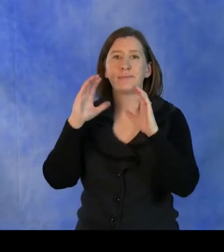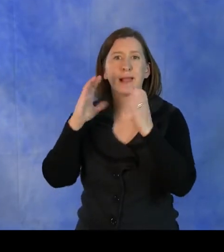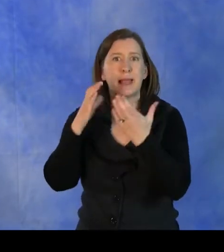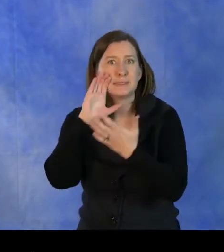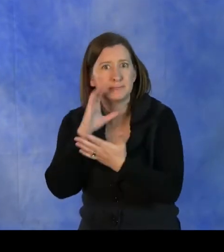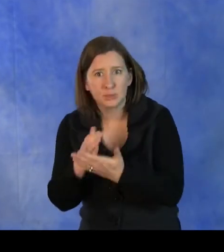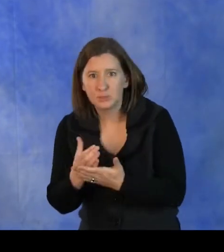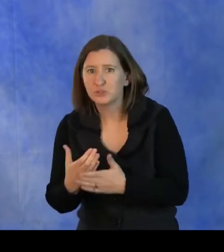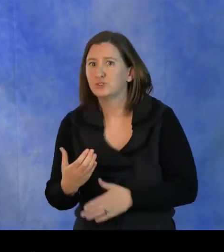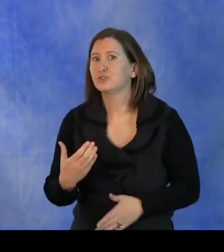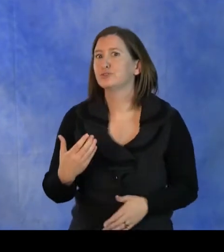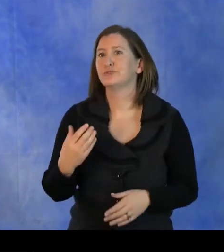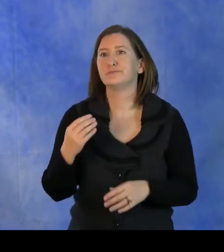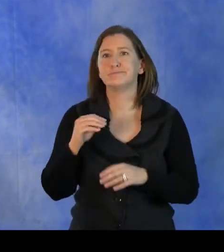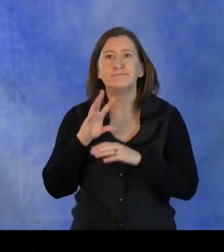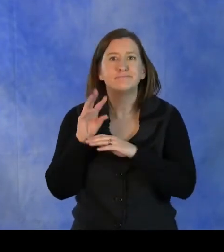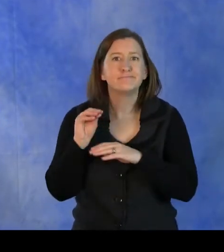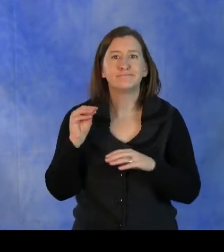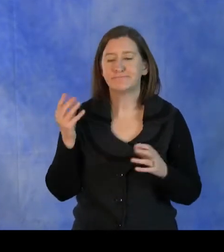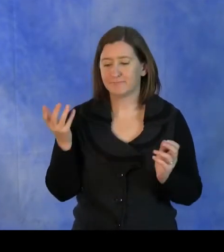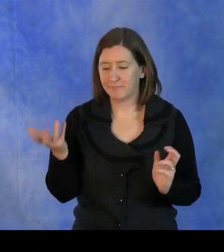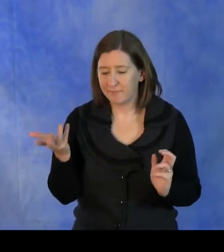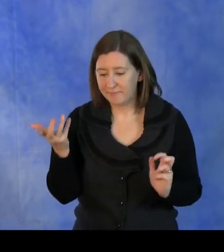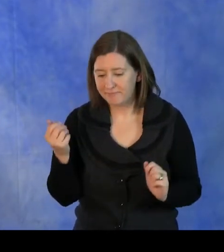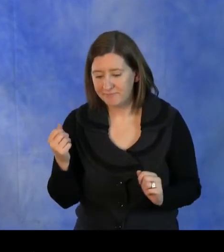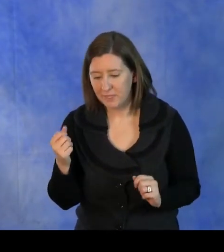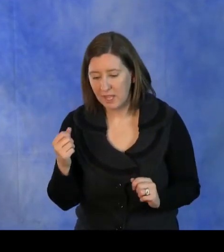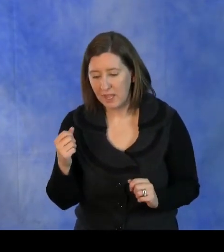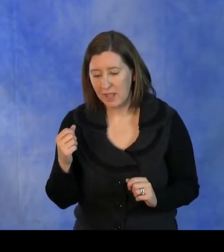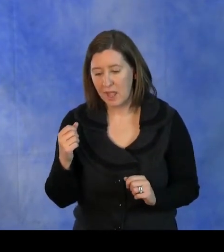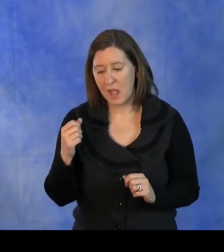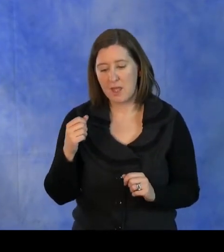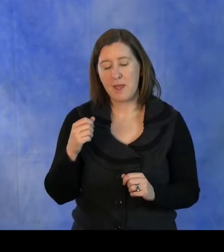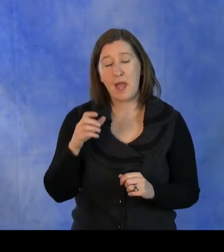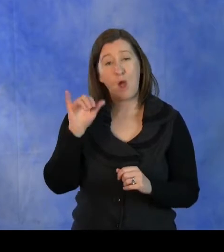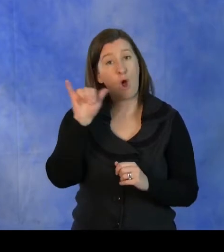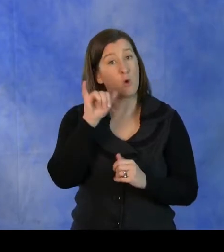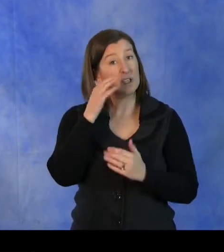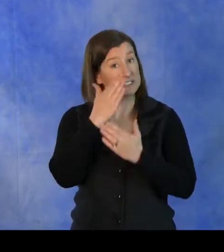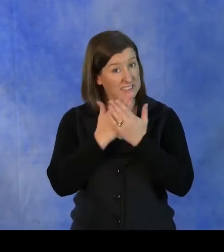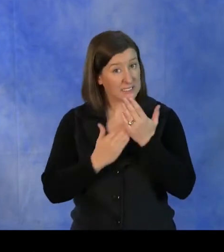big projects, class pictures, or anything like that.